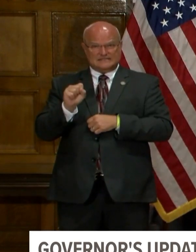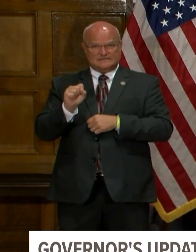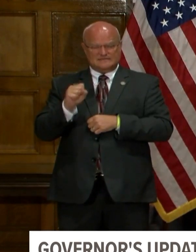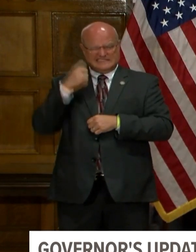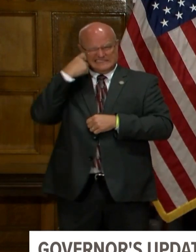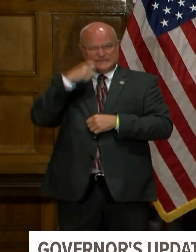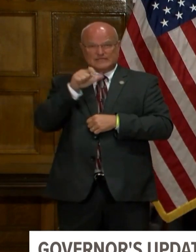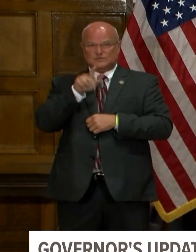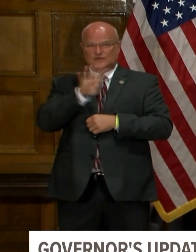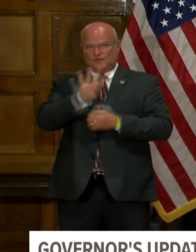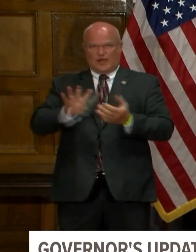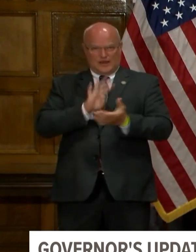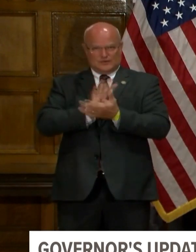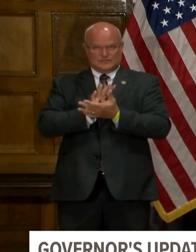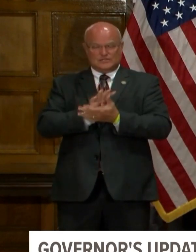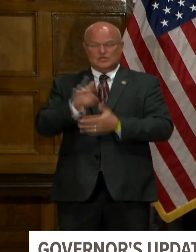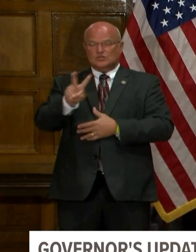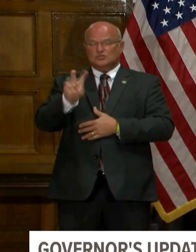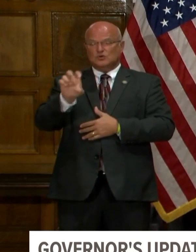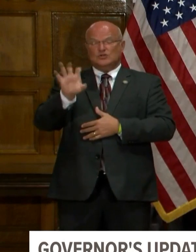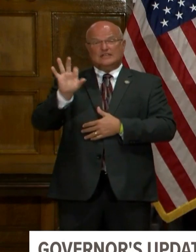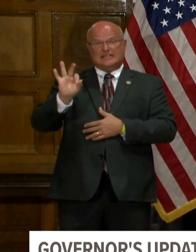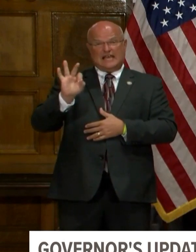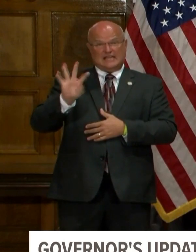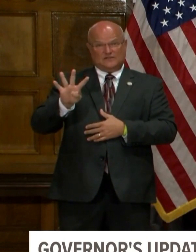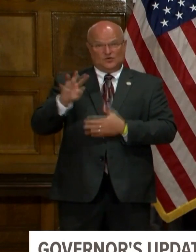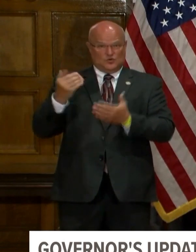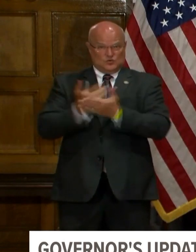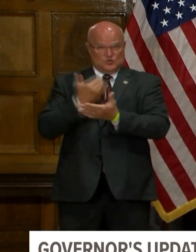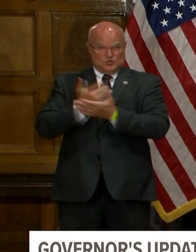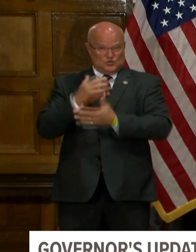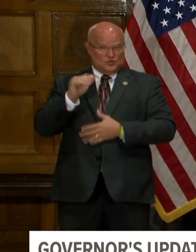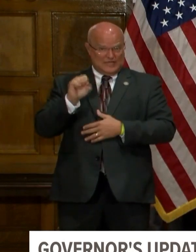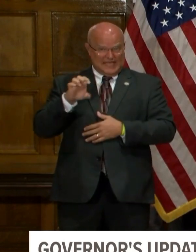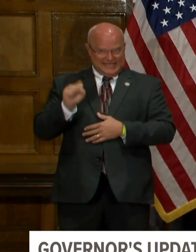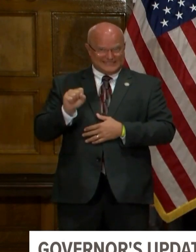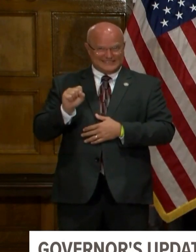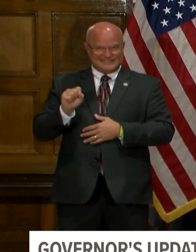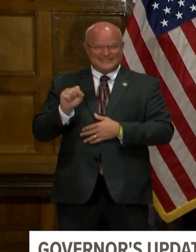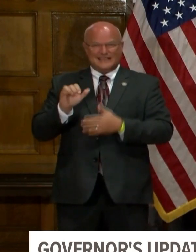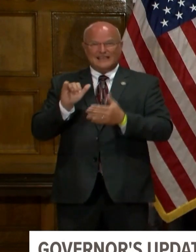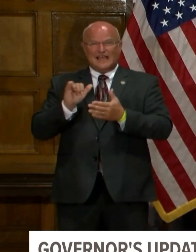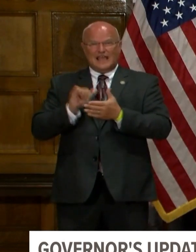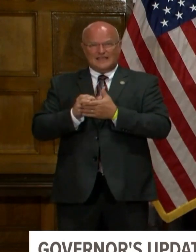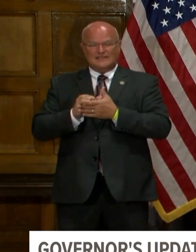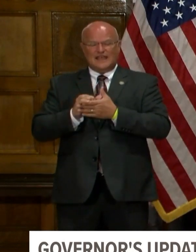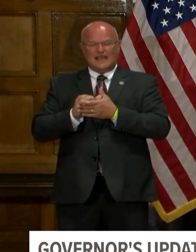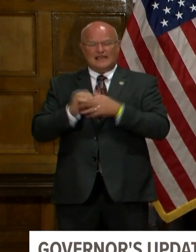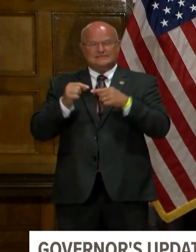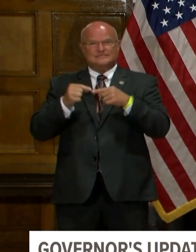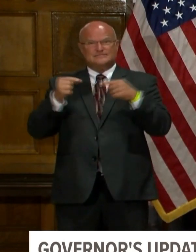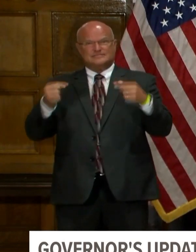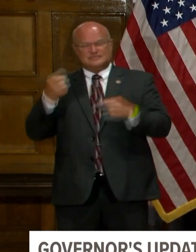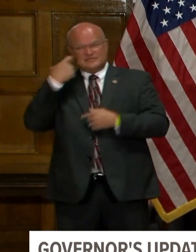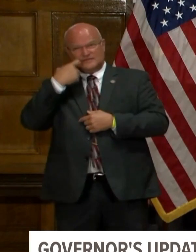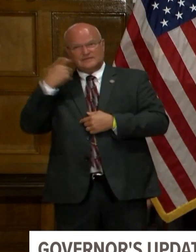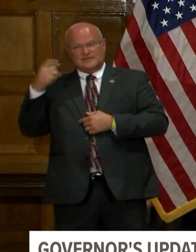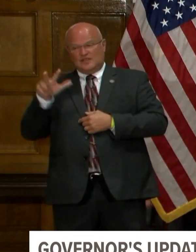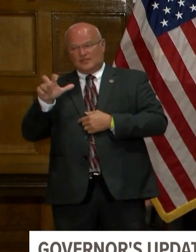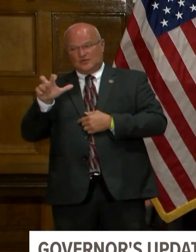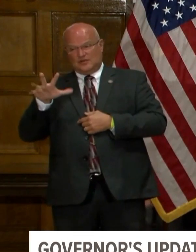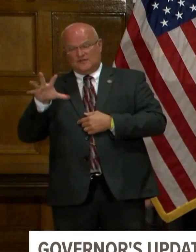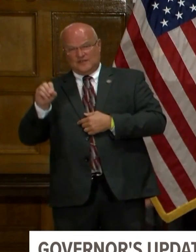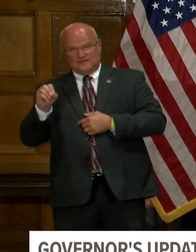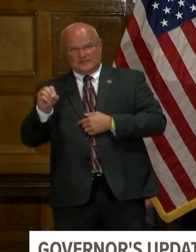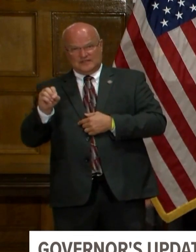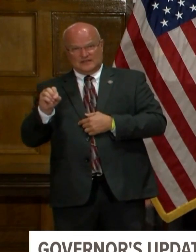last 24 hours. 294 new cases, and that's in contrast, of course, to the previous day of